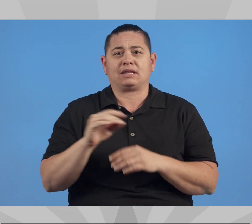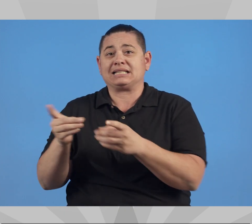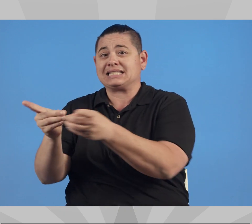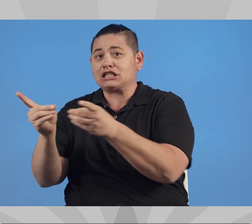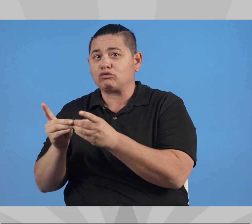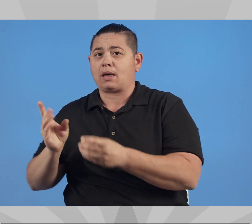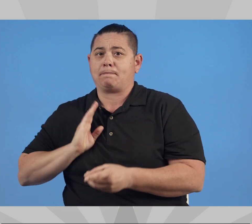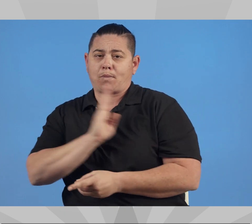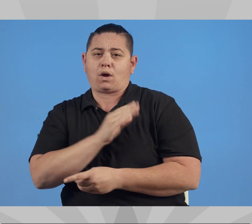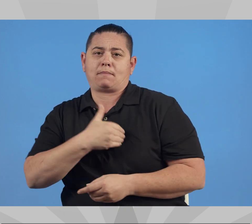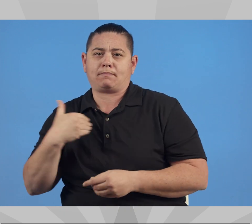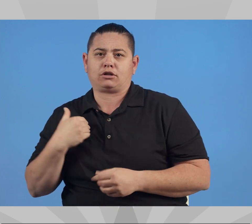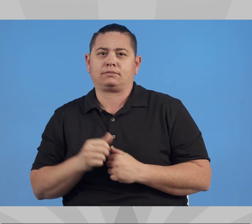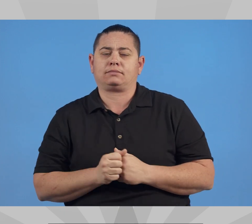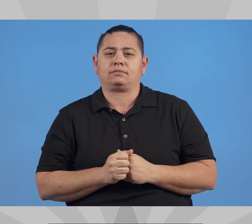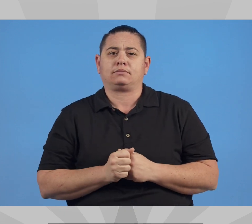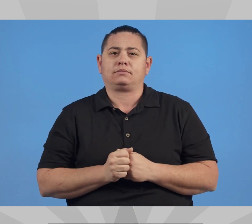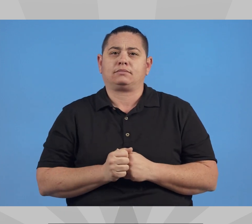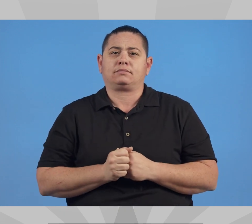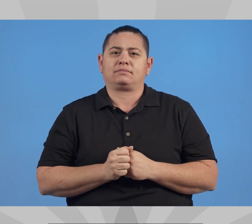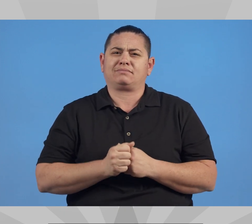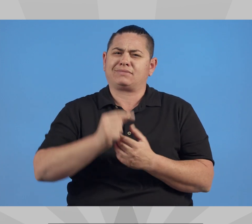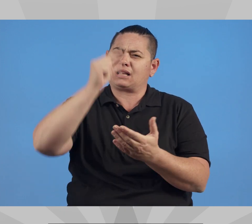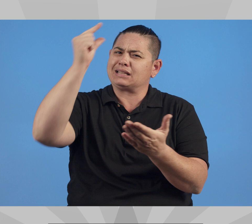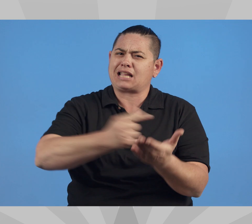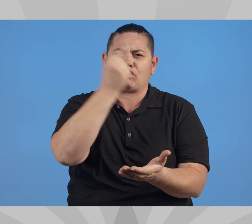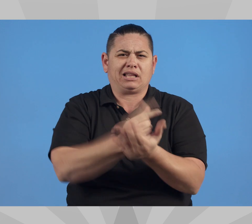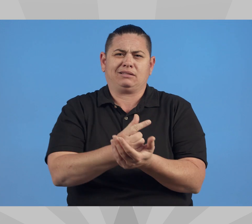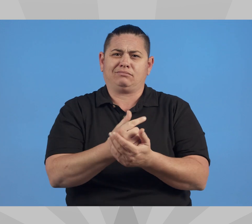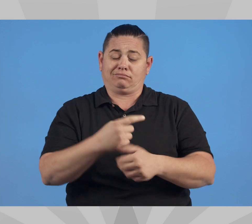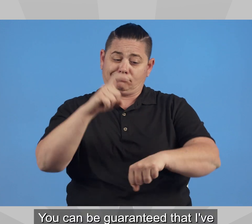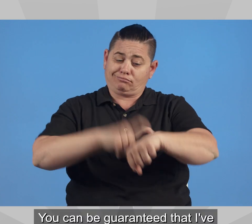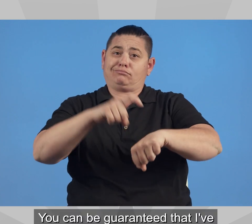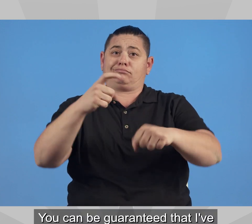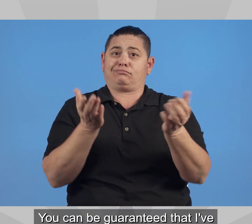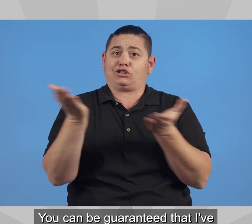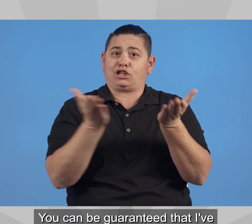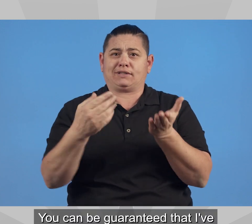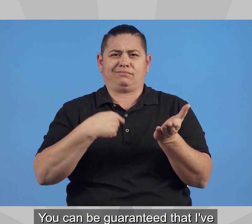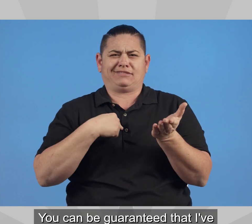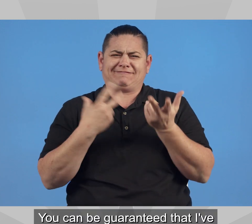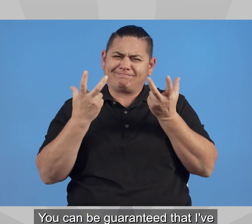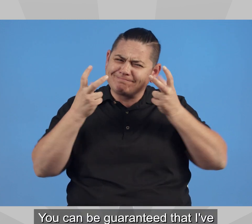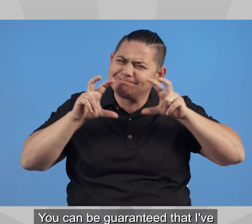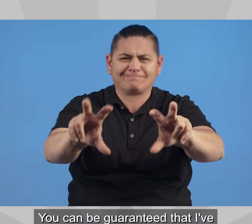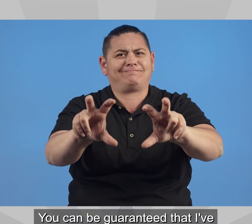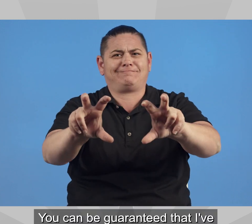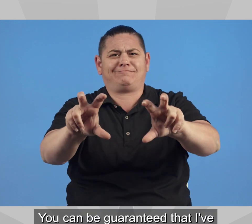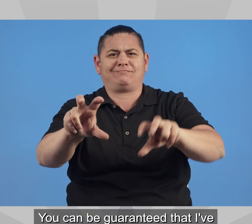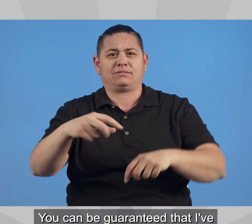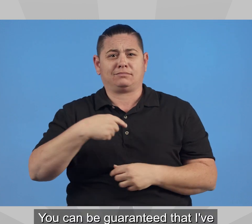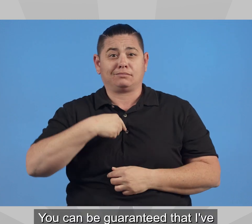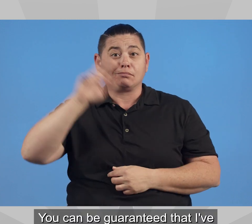precinct/state committeeman and district board member. You can be guaranteed that I've put in